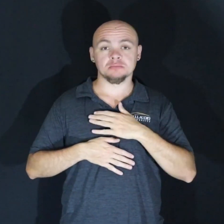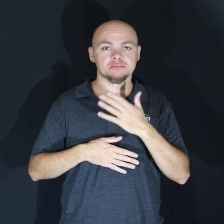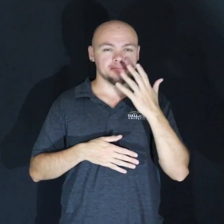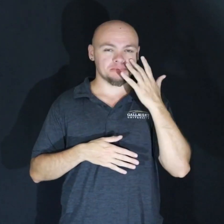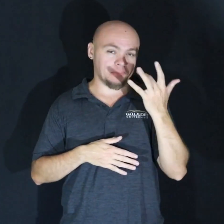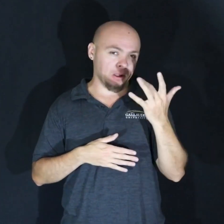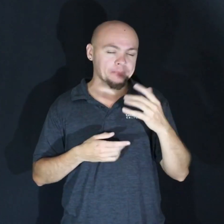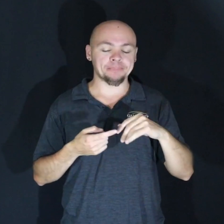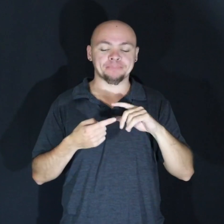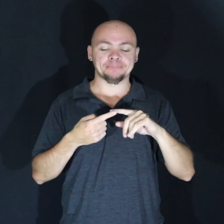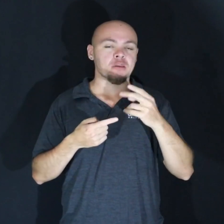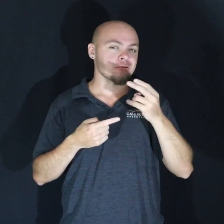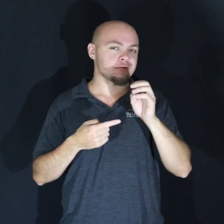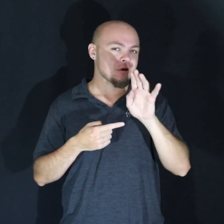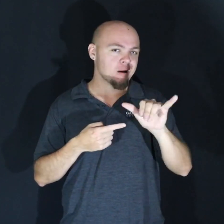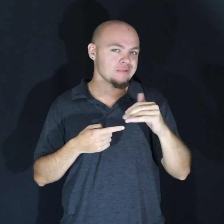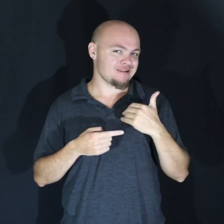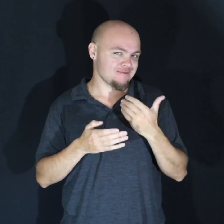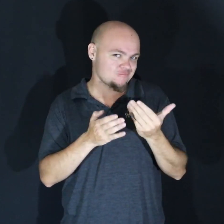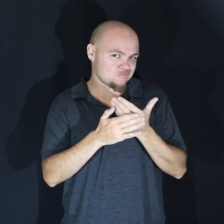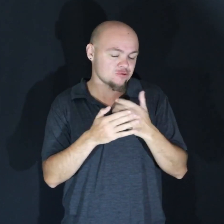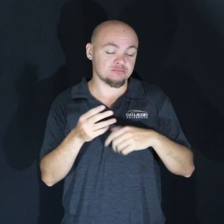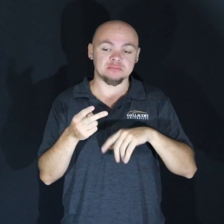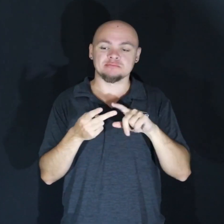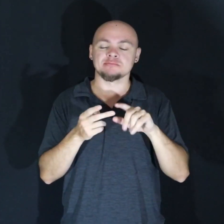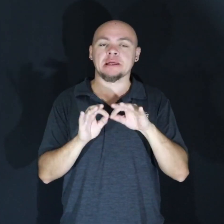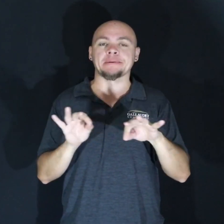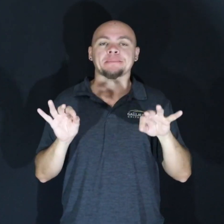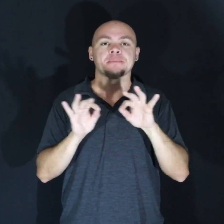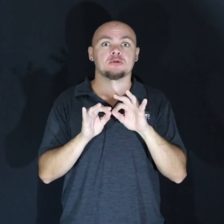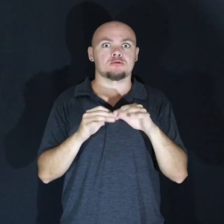hobby, but more importantly for him, how much